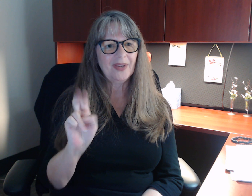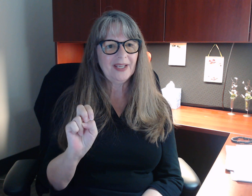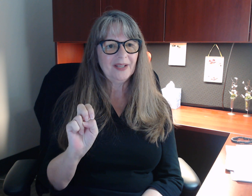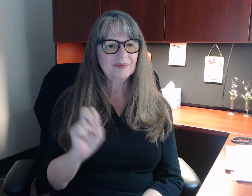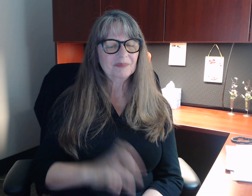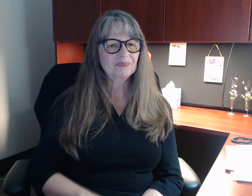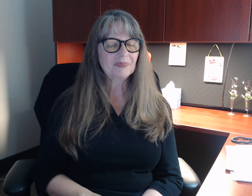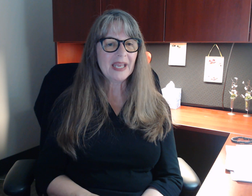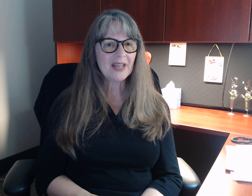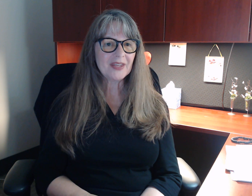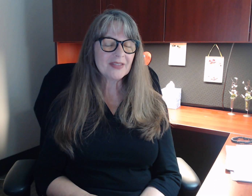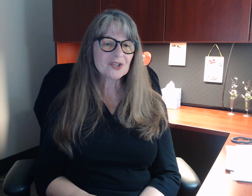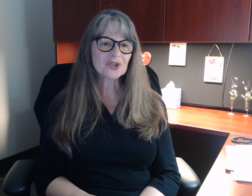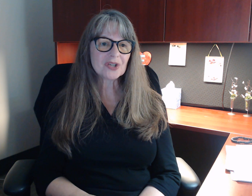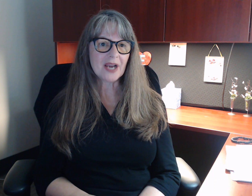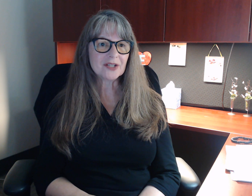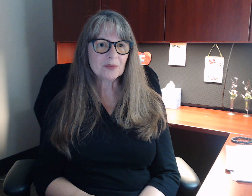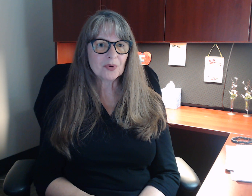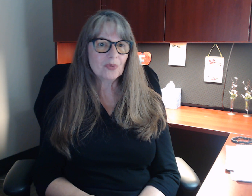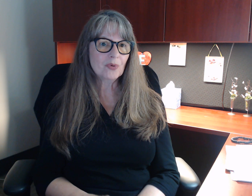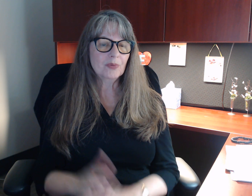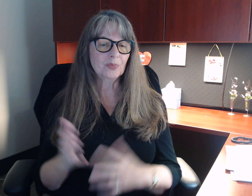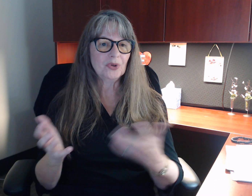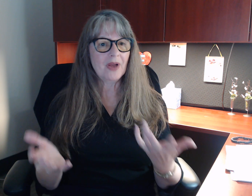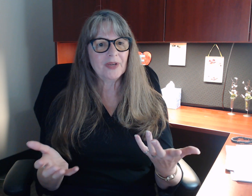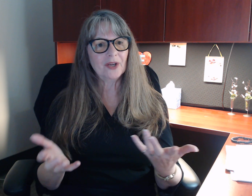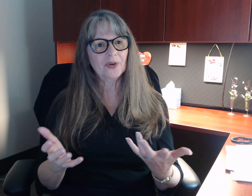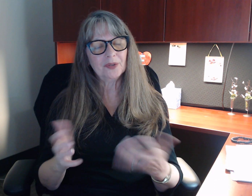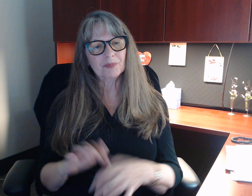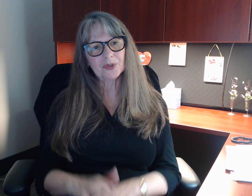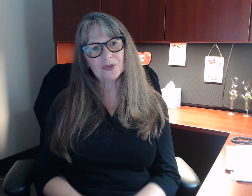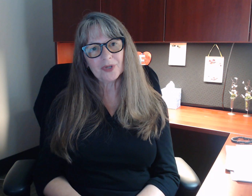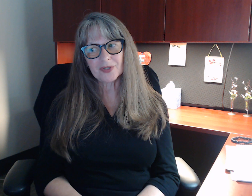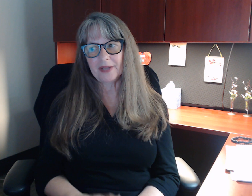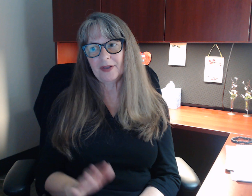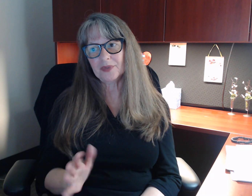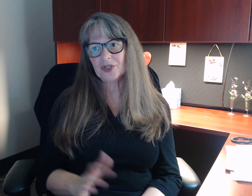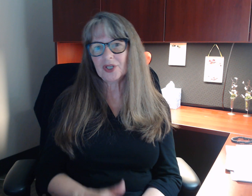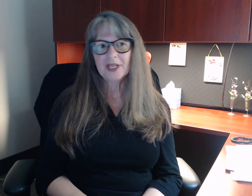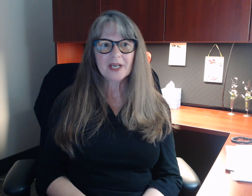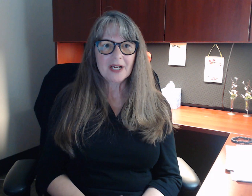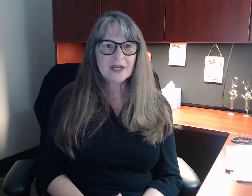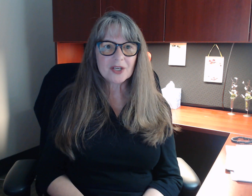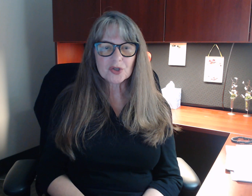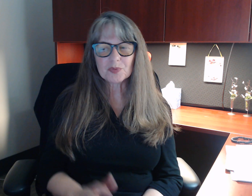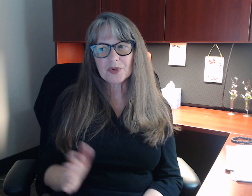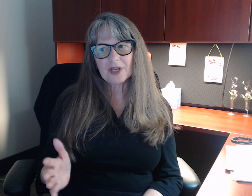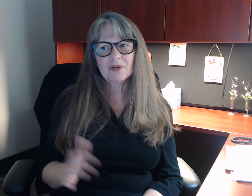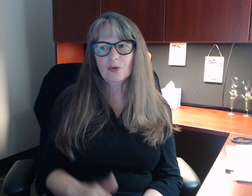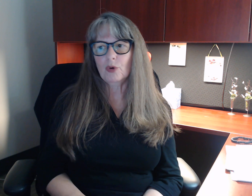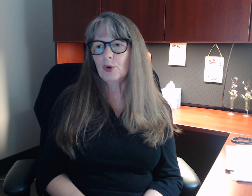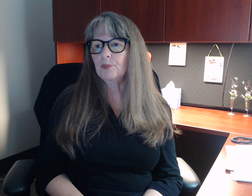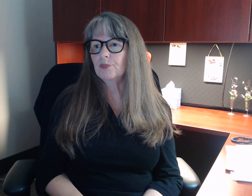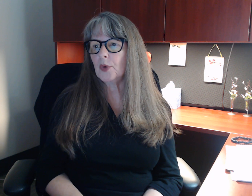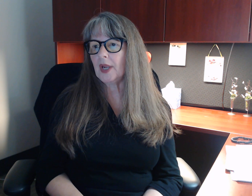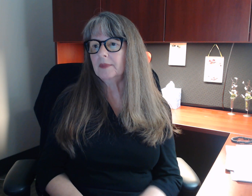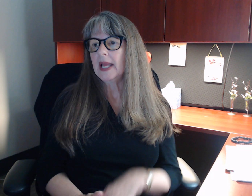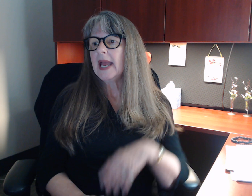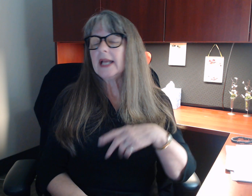A-S-S-U-R-E. And I think that's just kind of typical when you have a hearing person who does sign language. That's just pretty normal. Okay, and